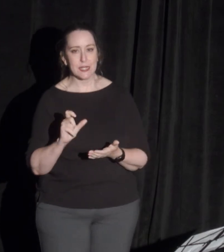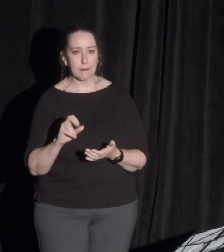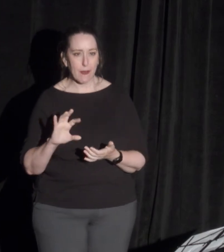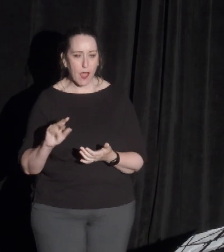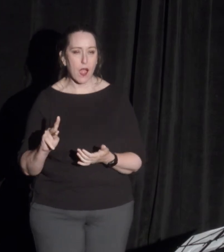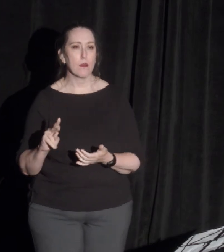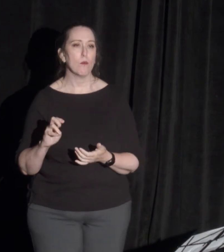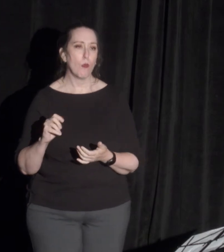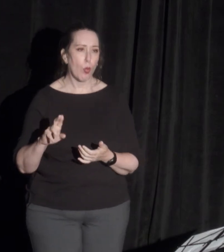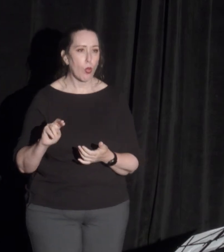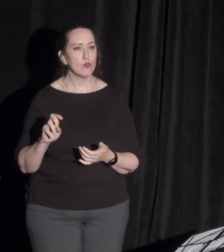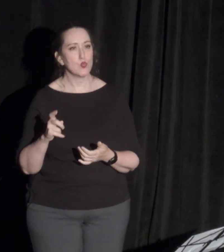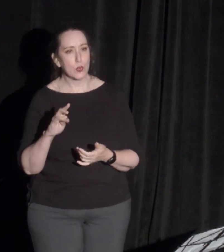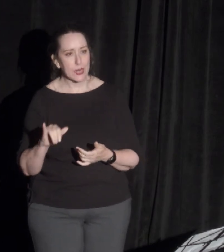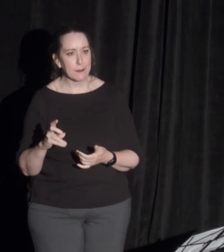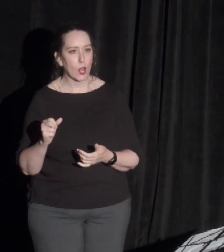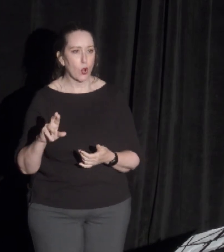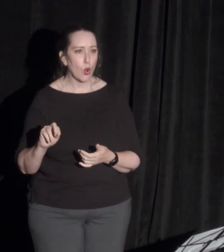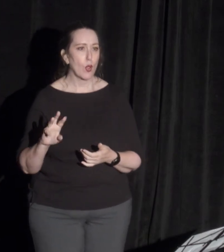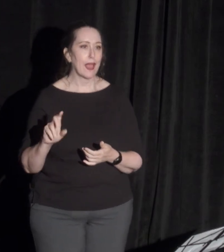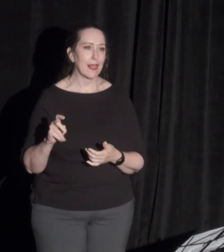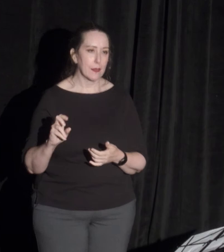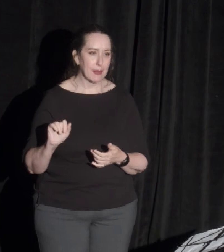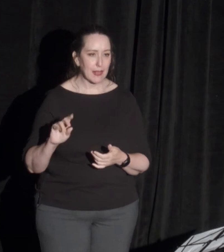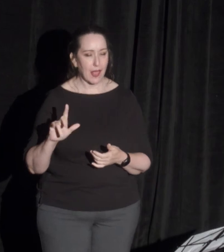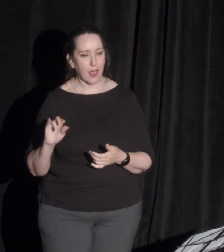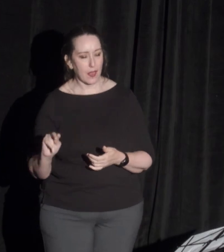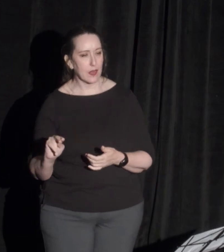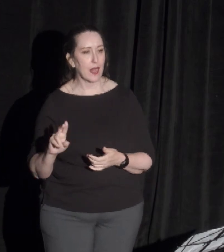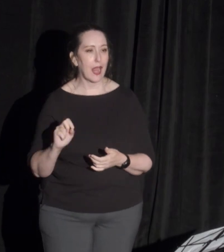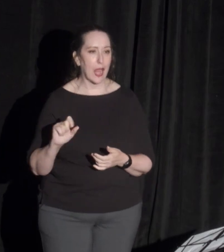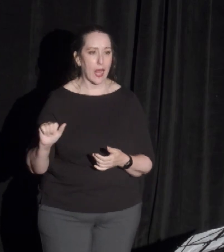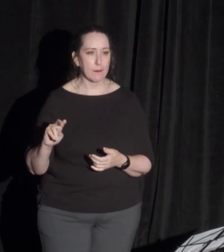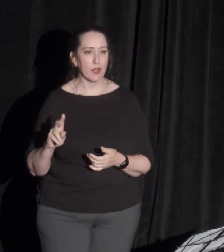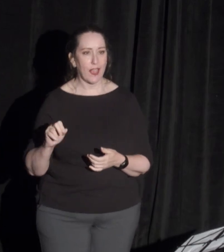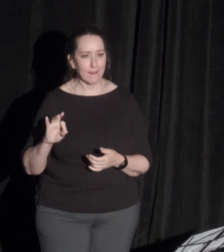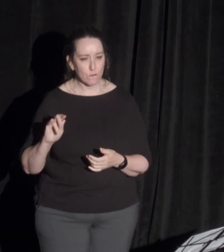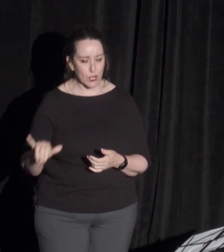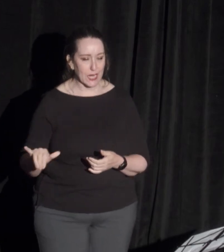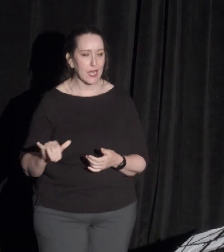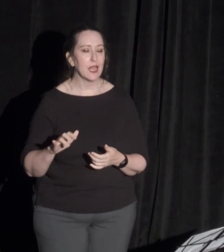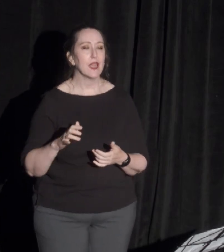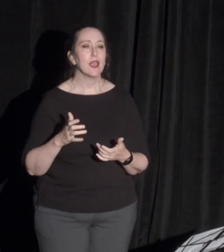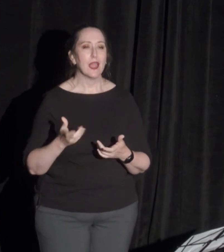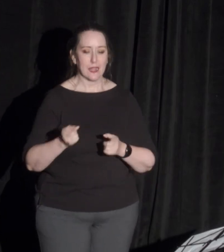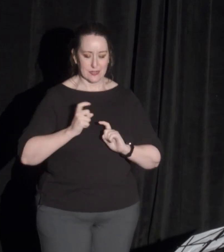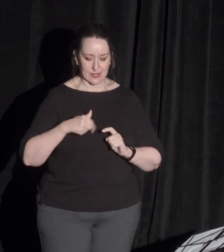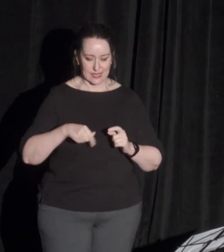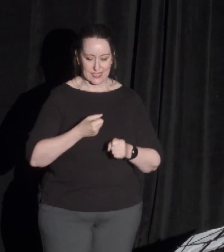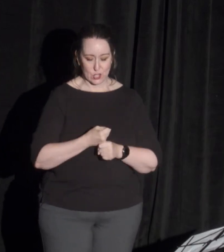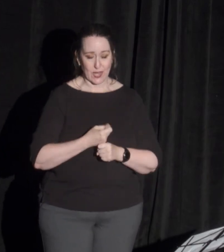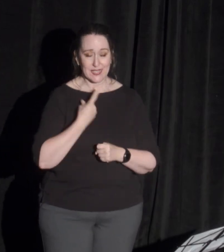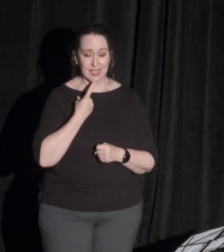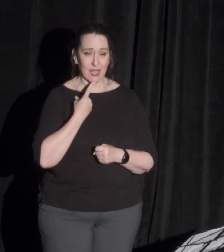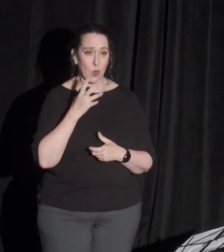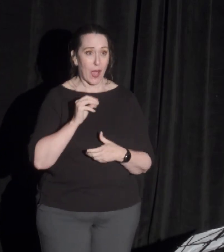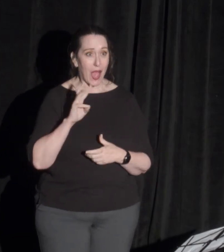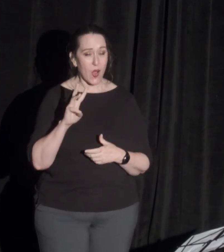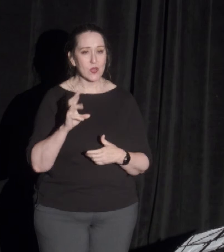Judy Merrill and Catherine McLean and Anne McCaffrey. And when he gave it to me this year, I said, wow, so many great writers are in